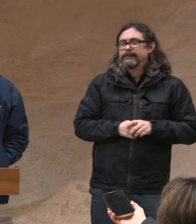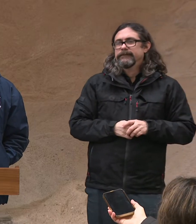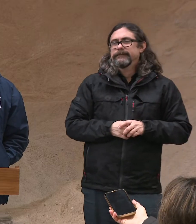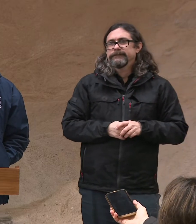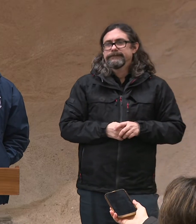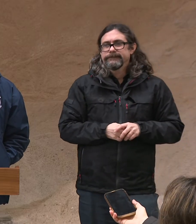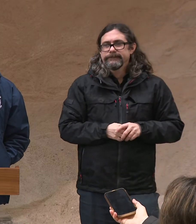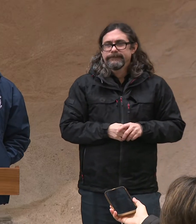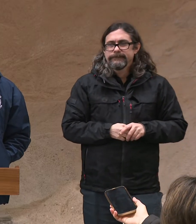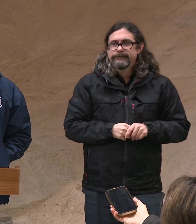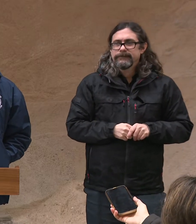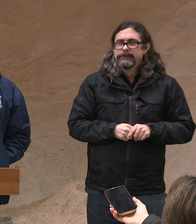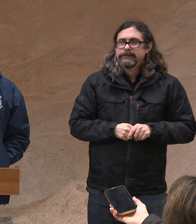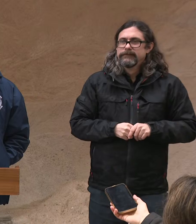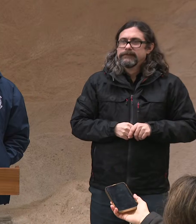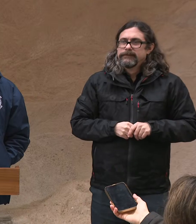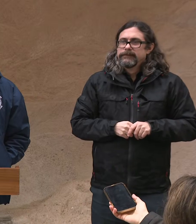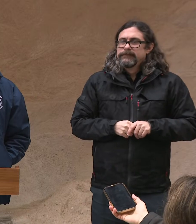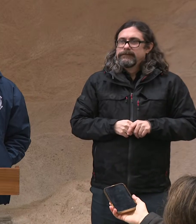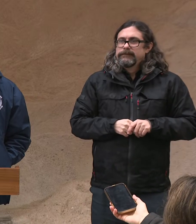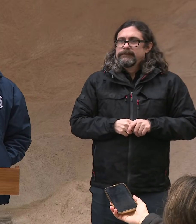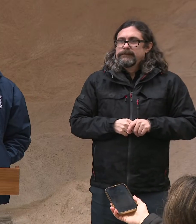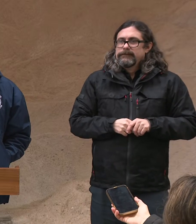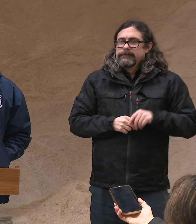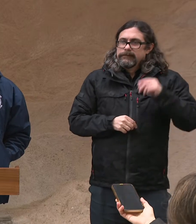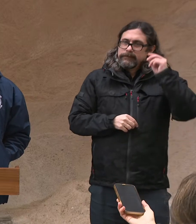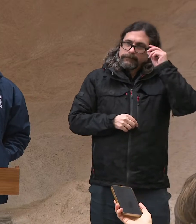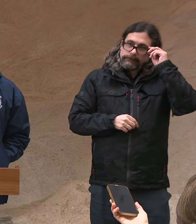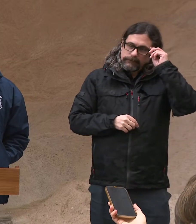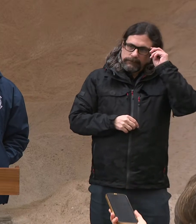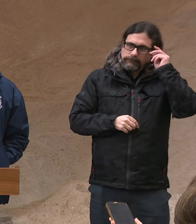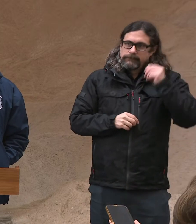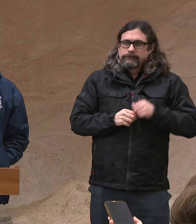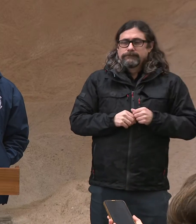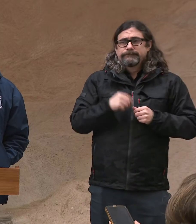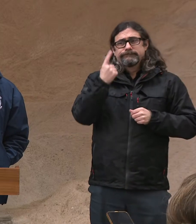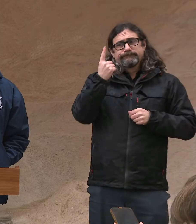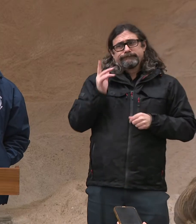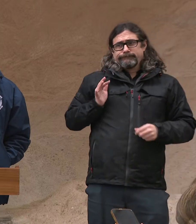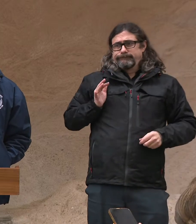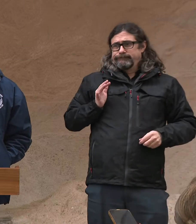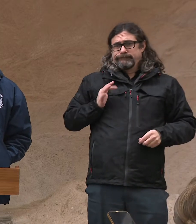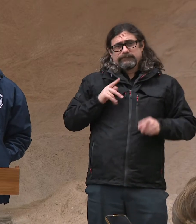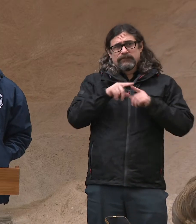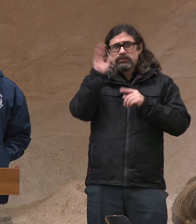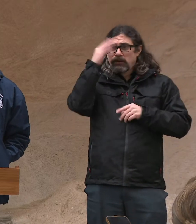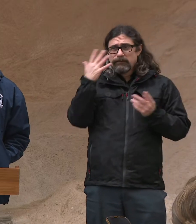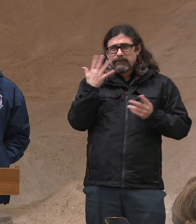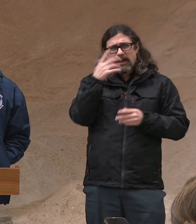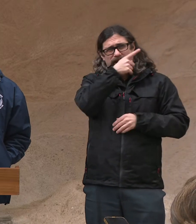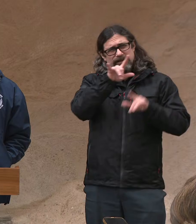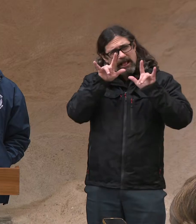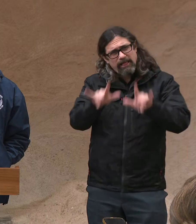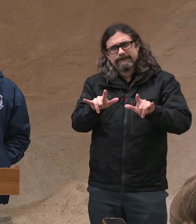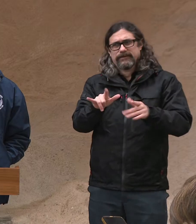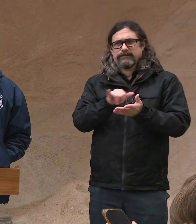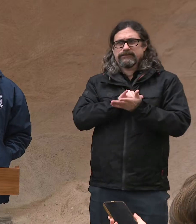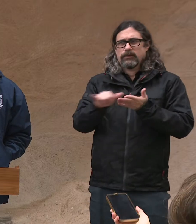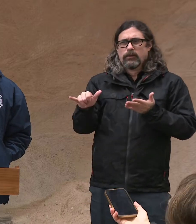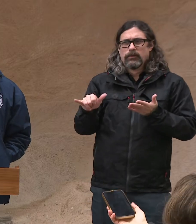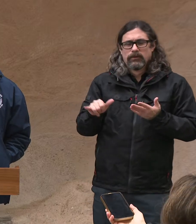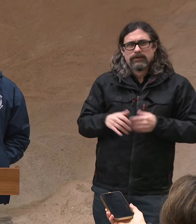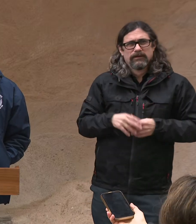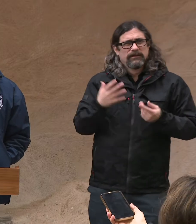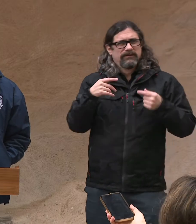this city and under a president that loves this city. And so we have something in common. He loves New York, I love New